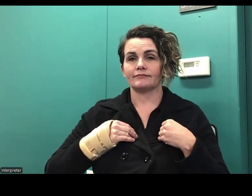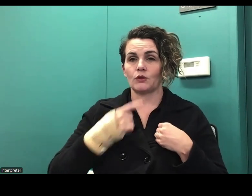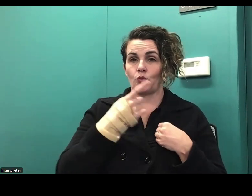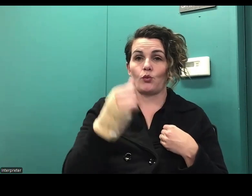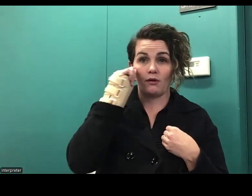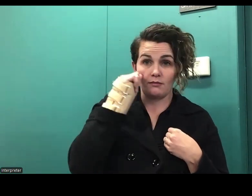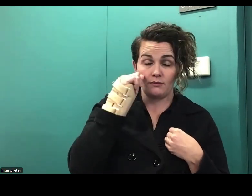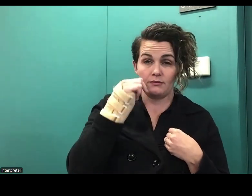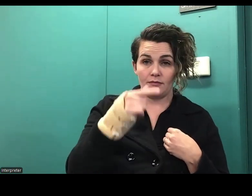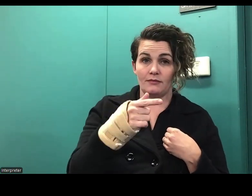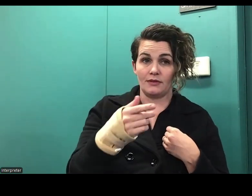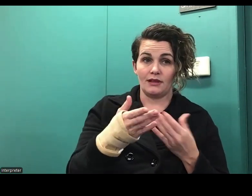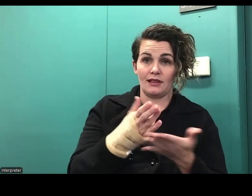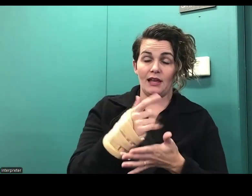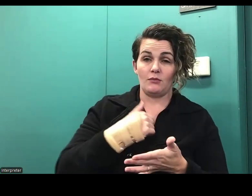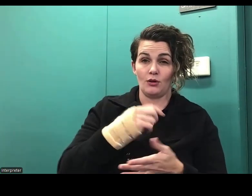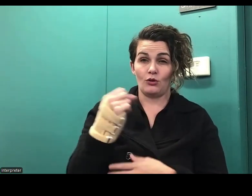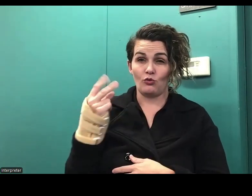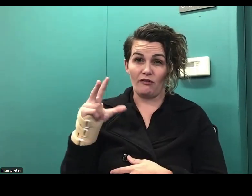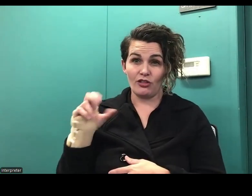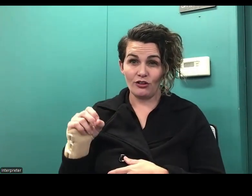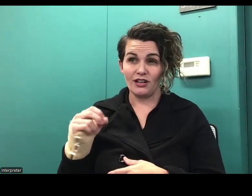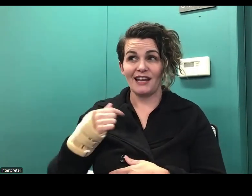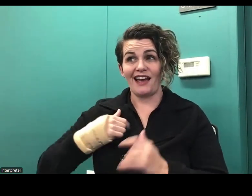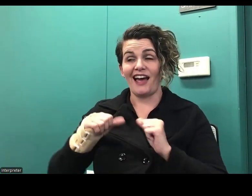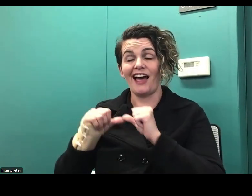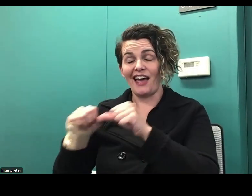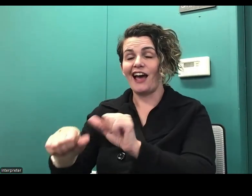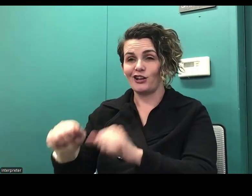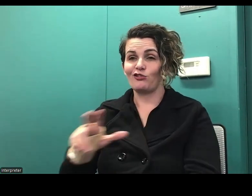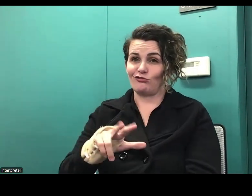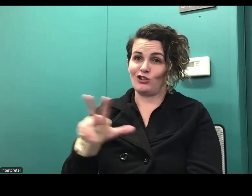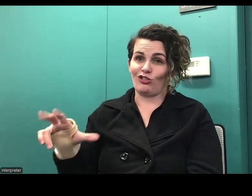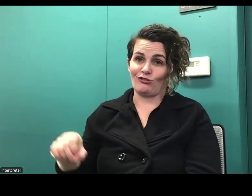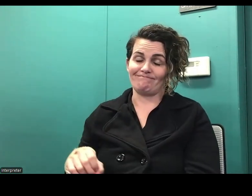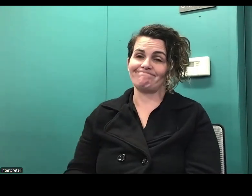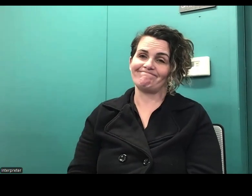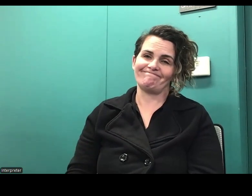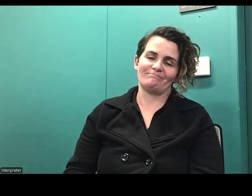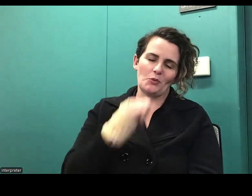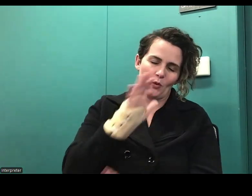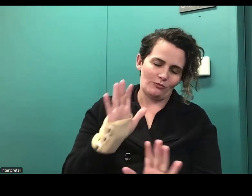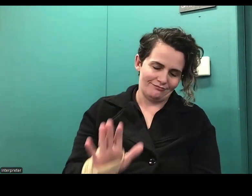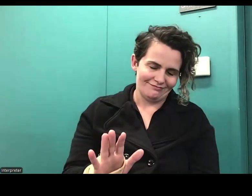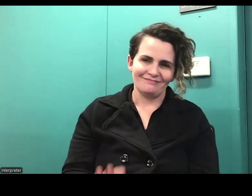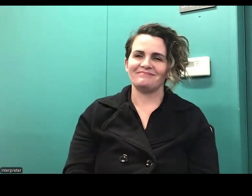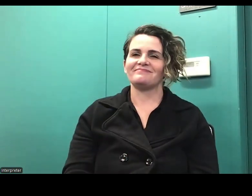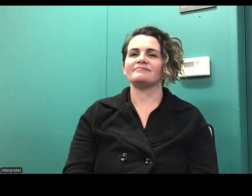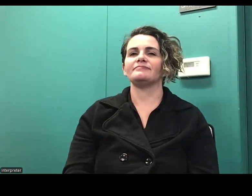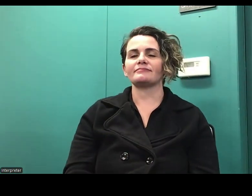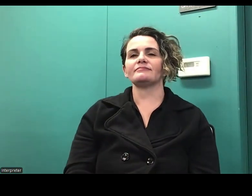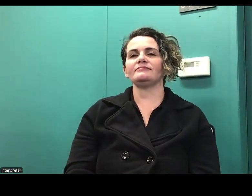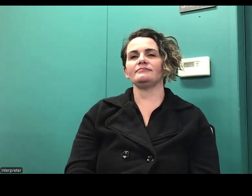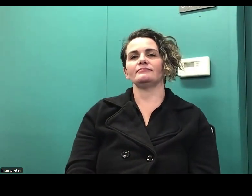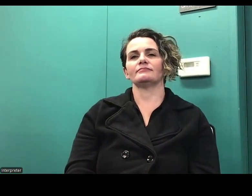okay to go to 12:30? I was like, I could go to 3:30 with this topic. I'm not gonna do that. So on this one, I want to